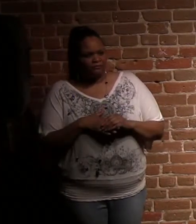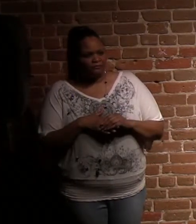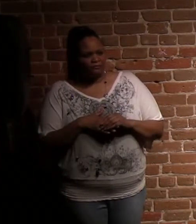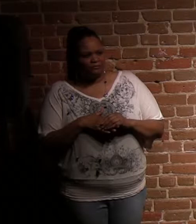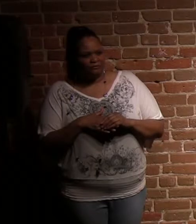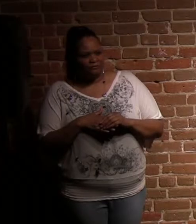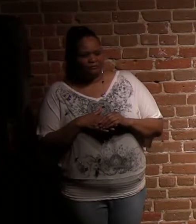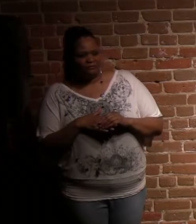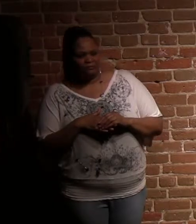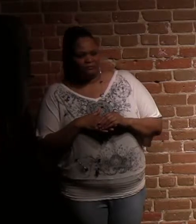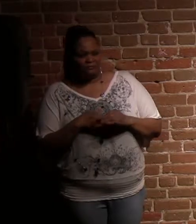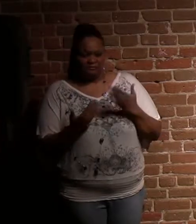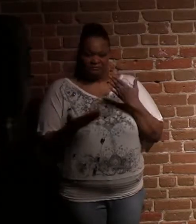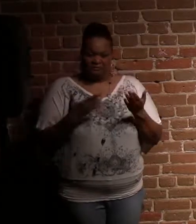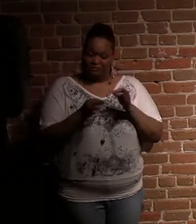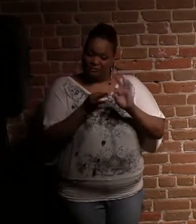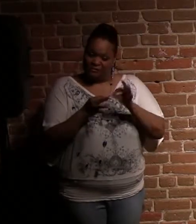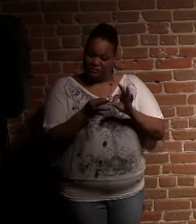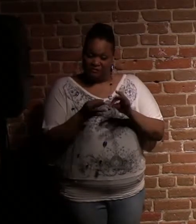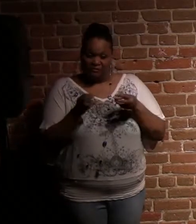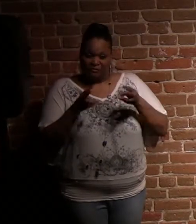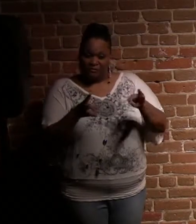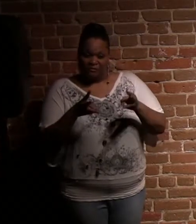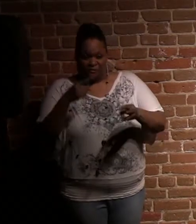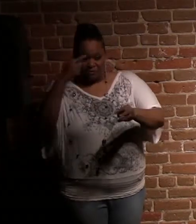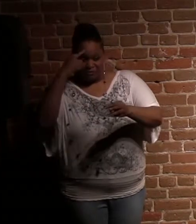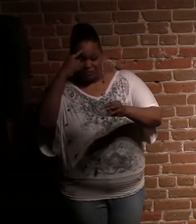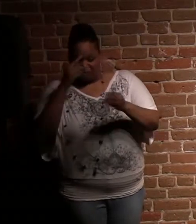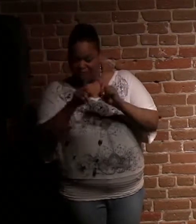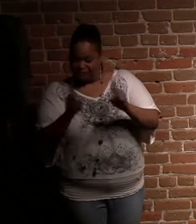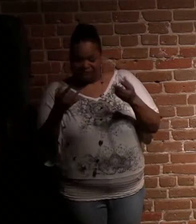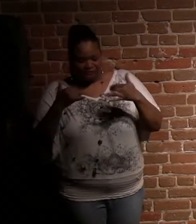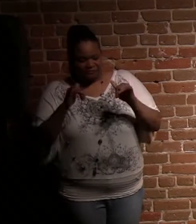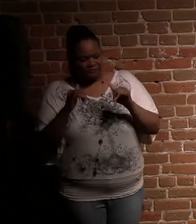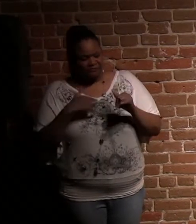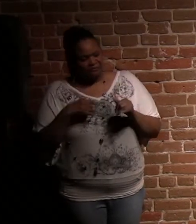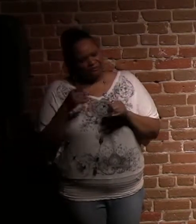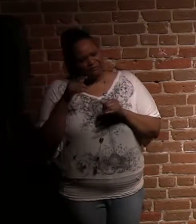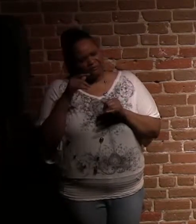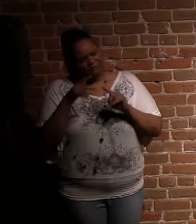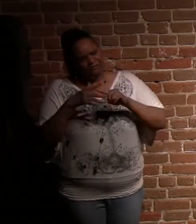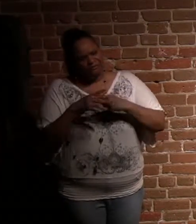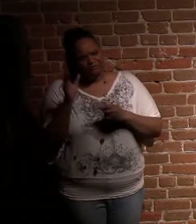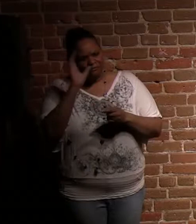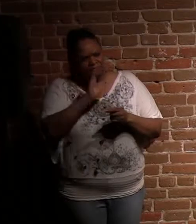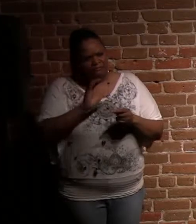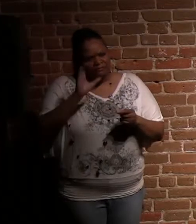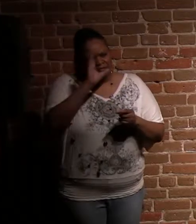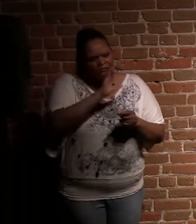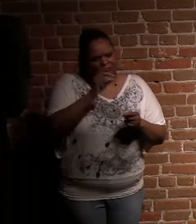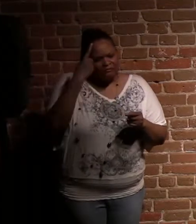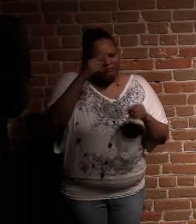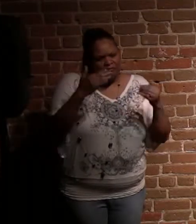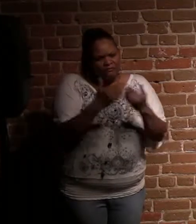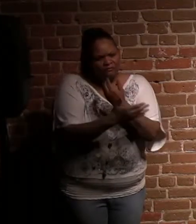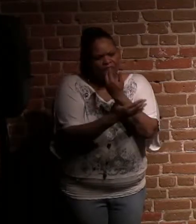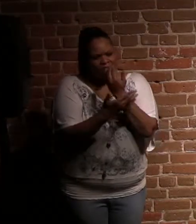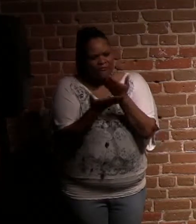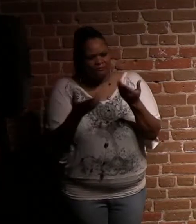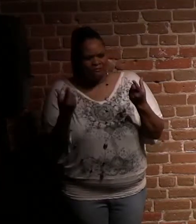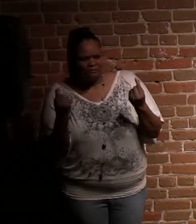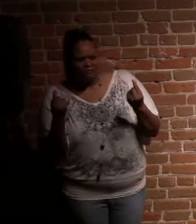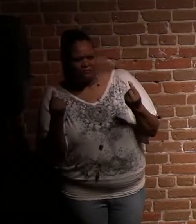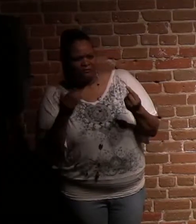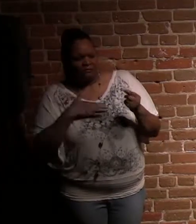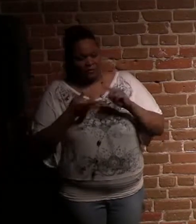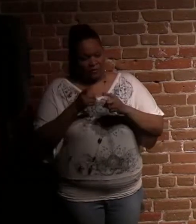really simplistic way to think about it. But anyways, I started looking around for things to do. Well, I came across, actually a